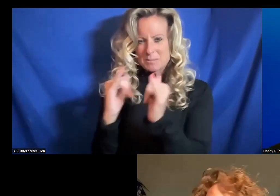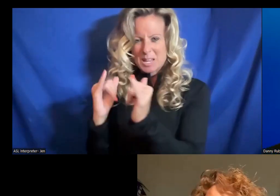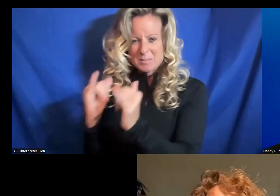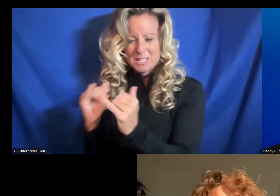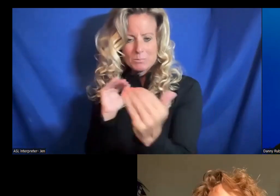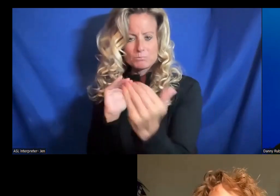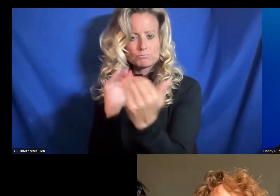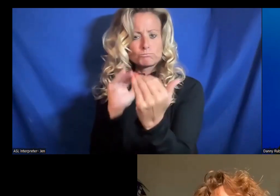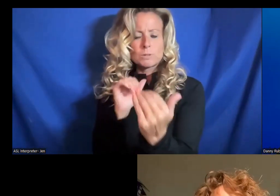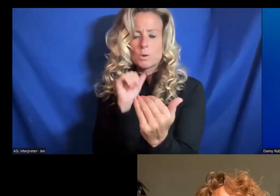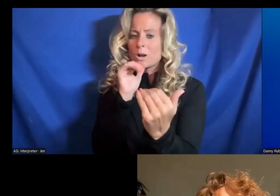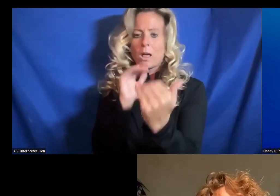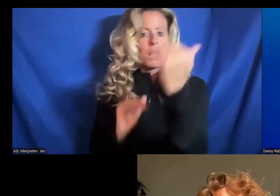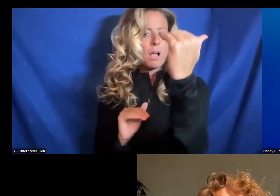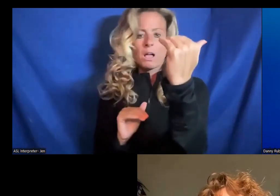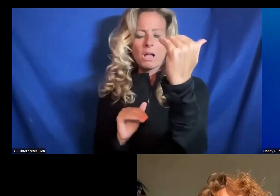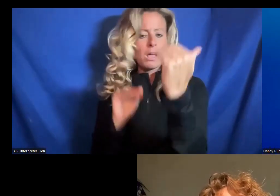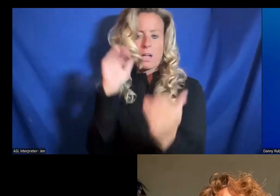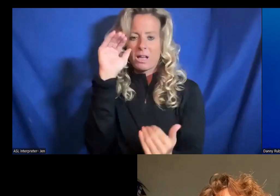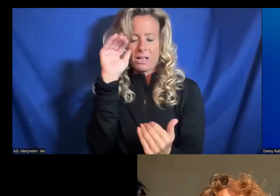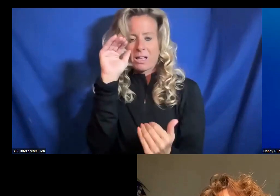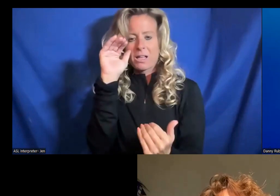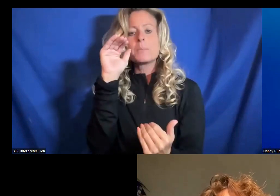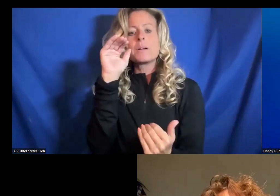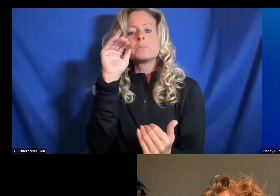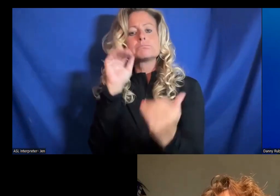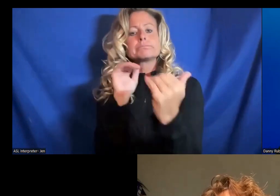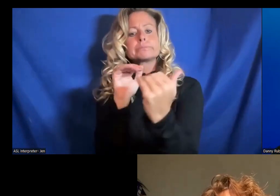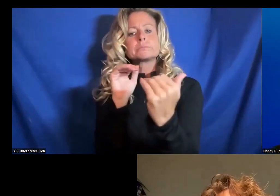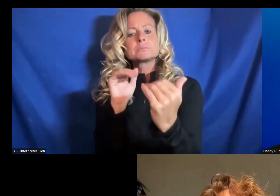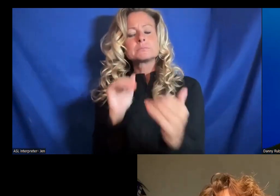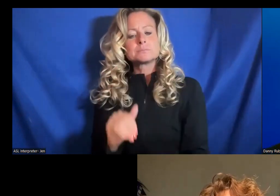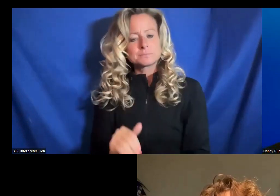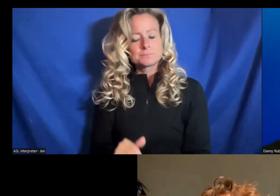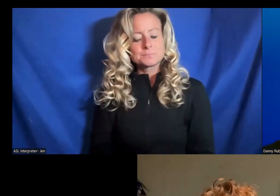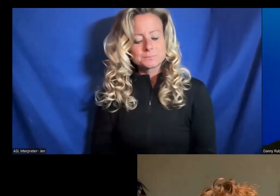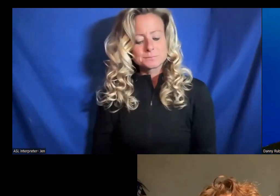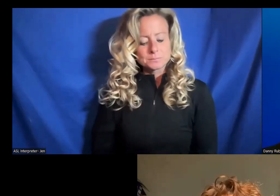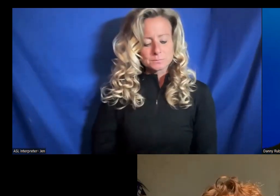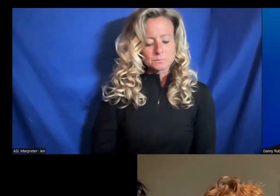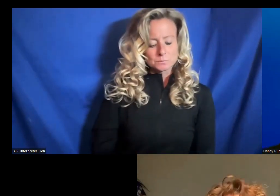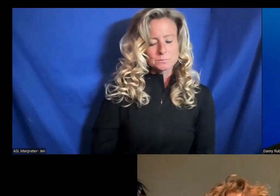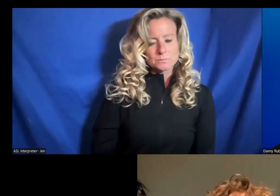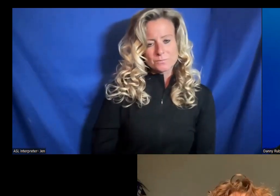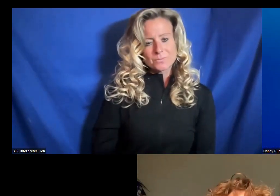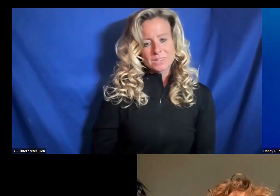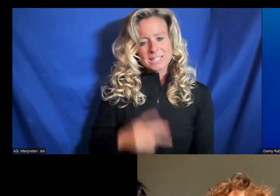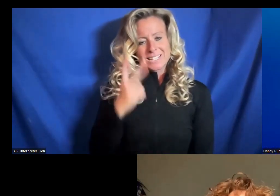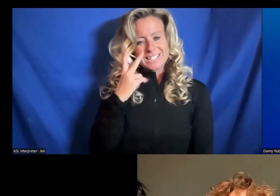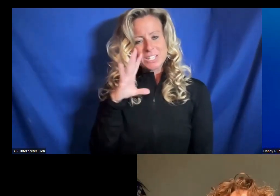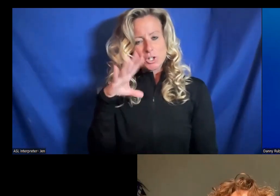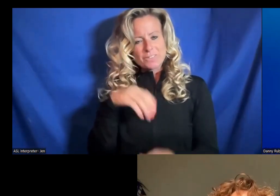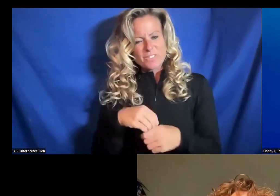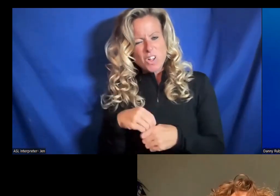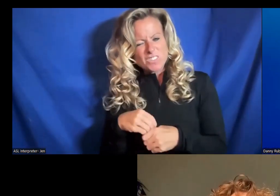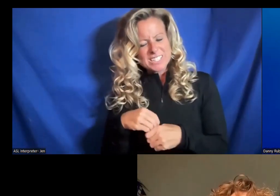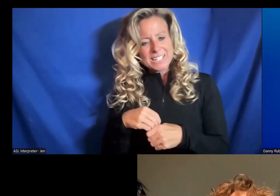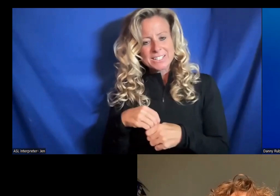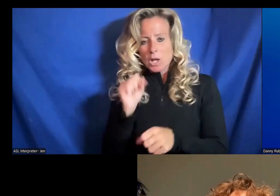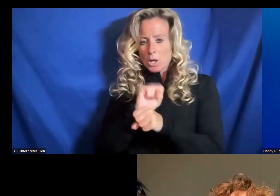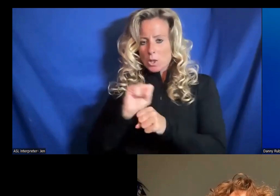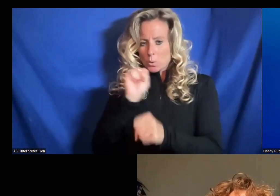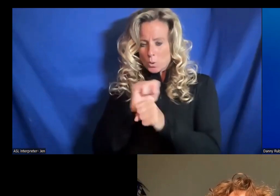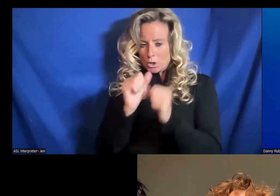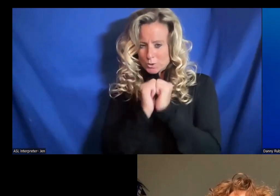I think that's really important that they see that and they know that you're in it, you're in the fight with them. Yeah, And absolutely. that's really